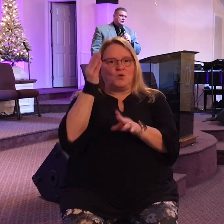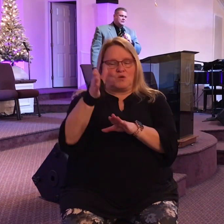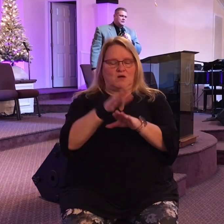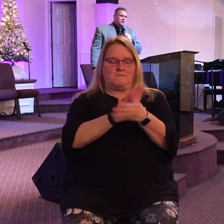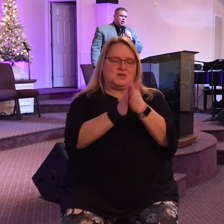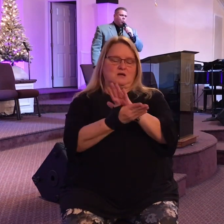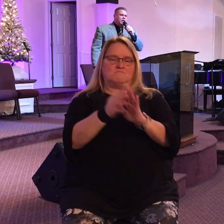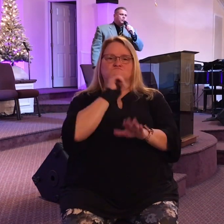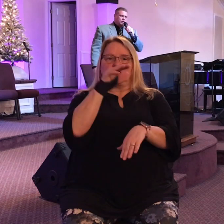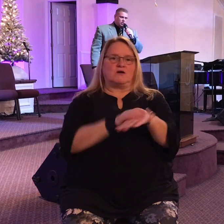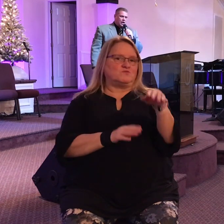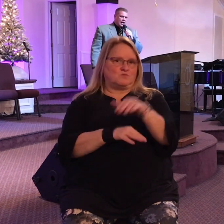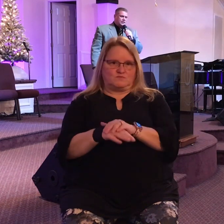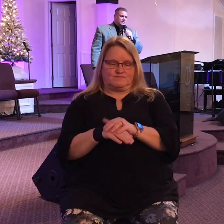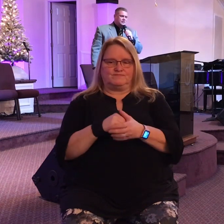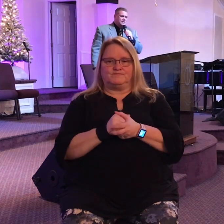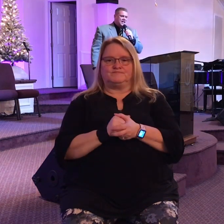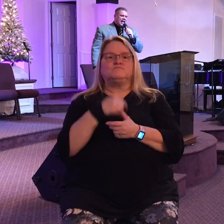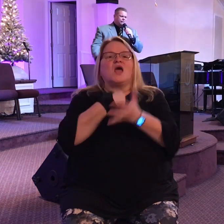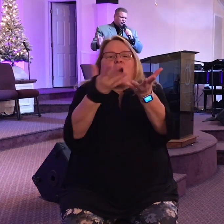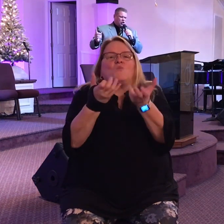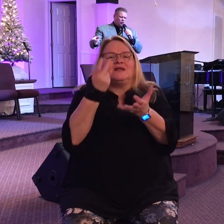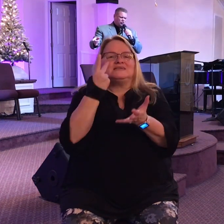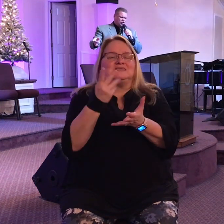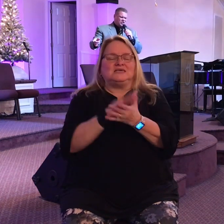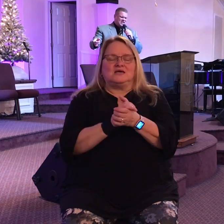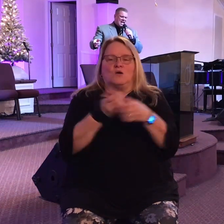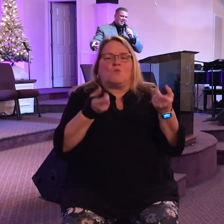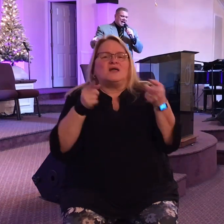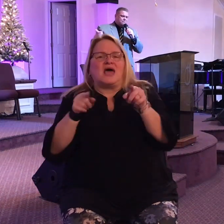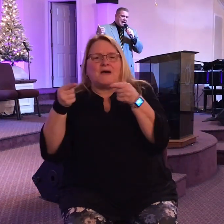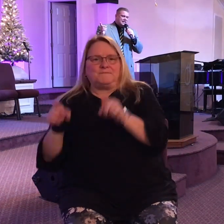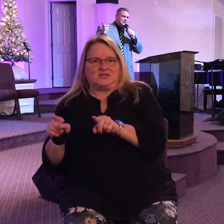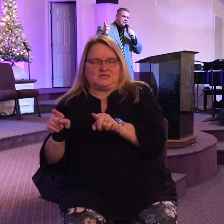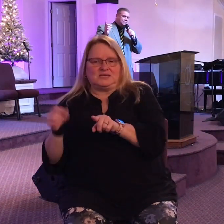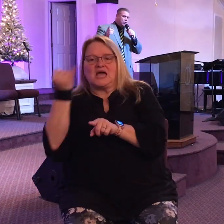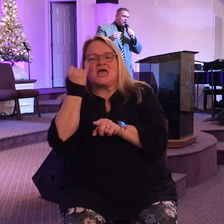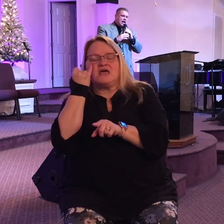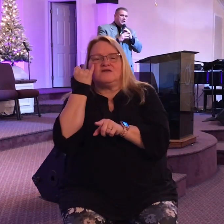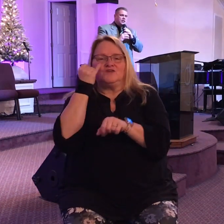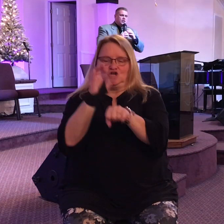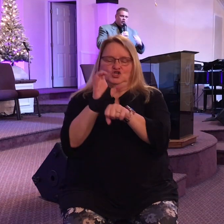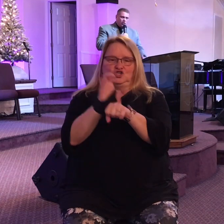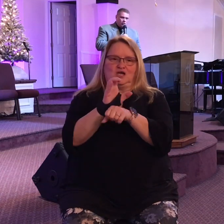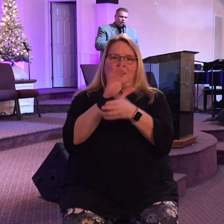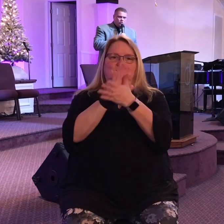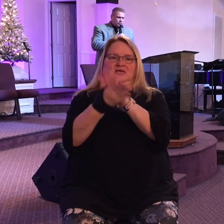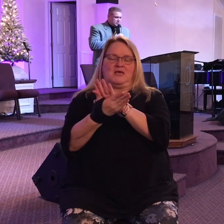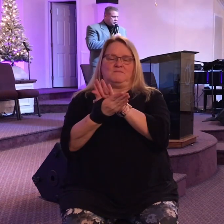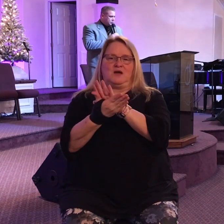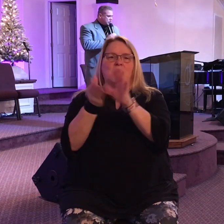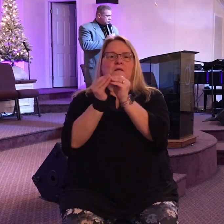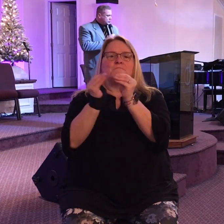see what it would look like if a church got back to being more like the early